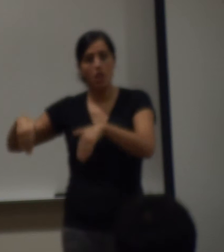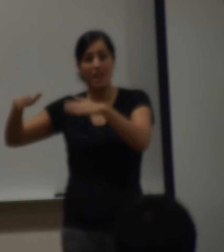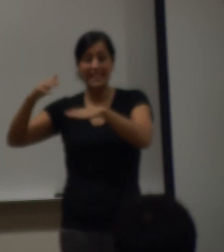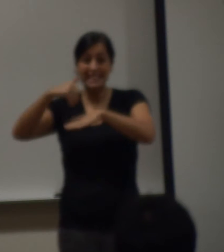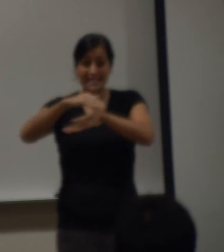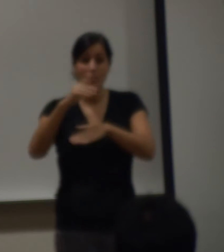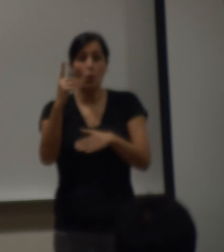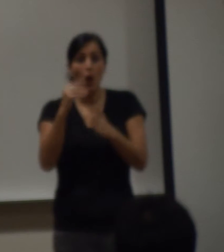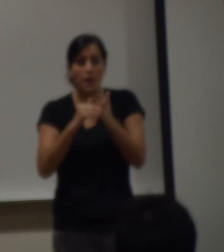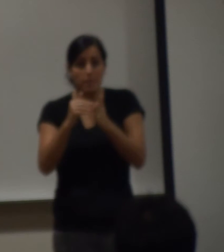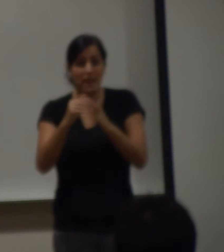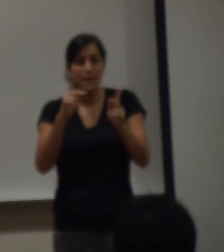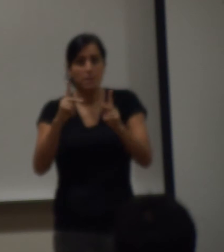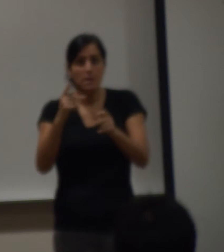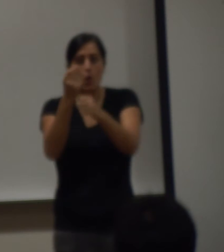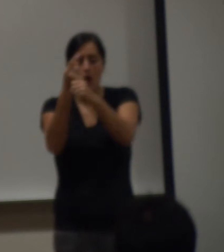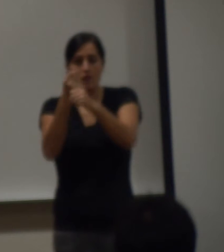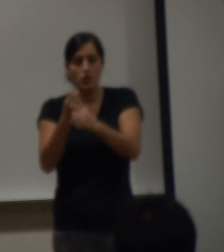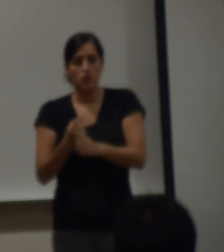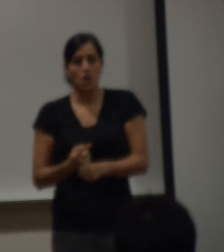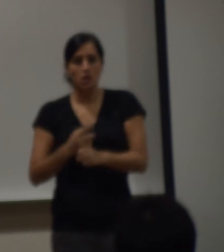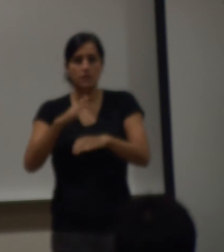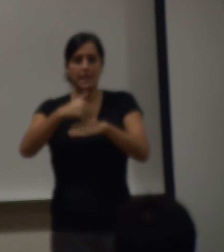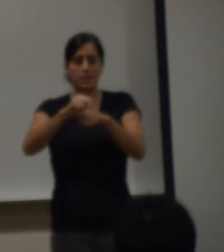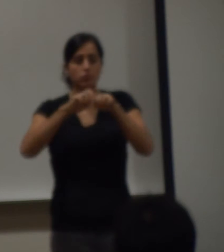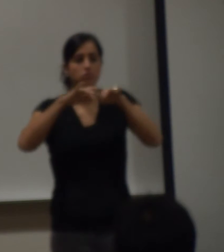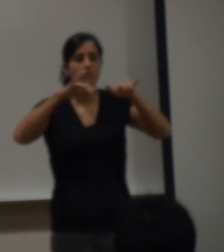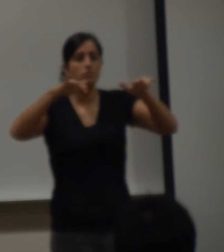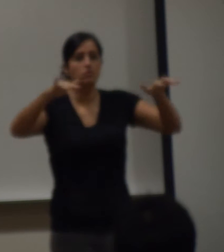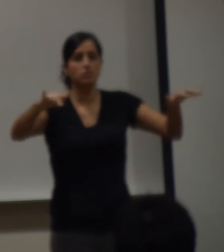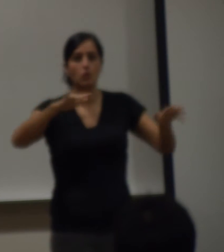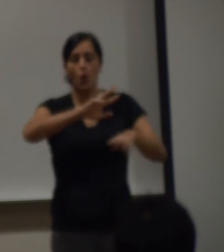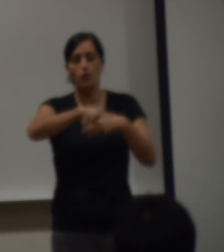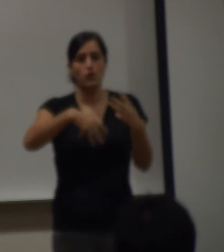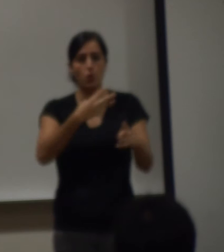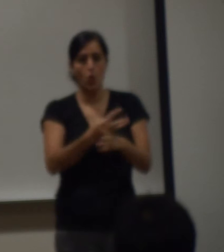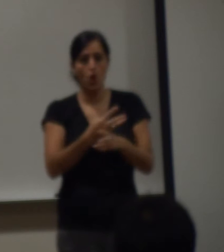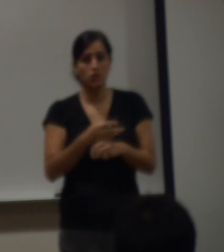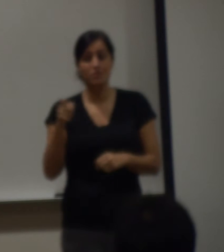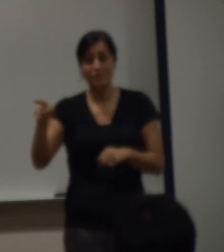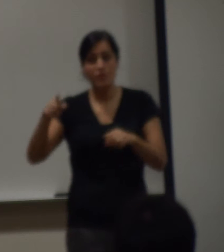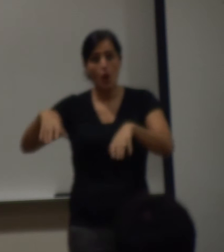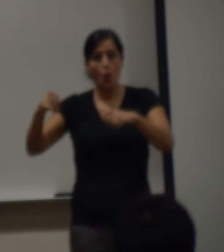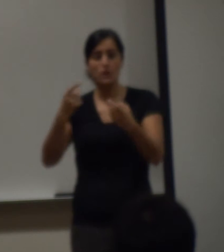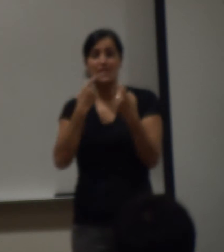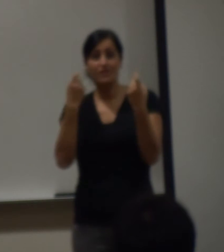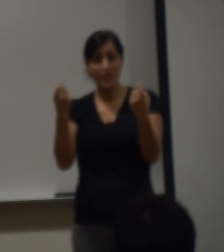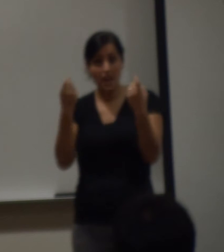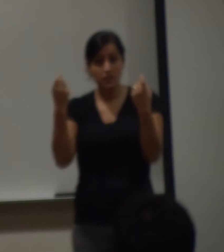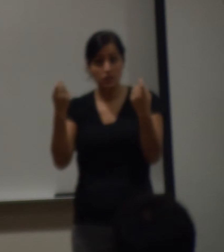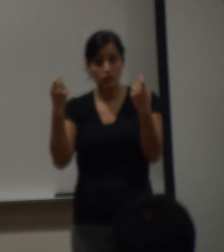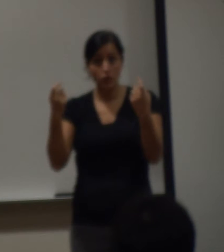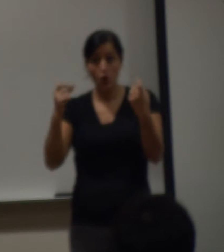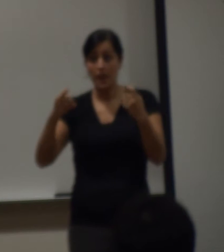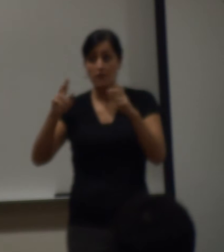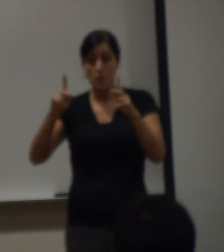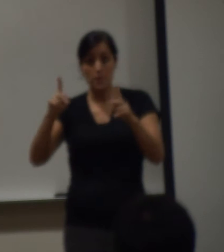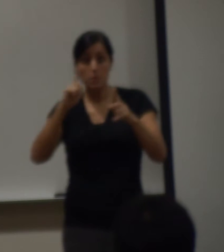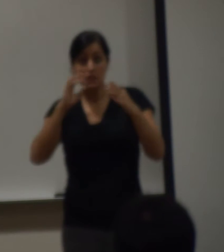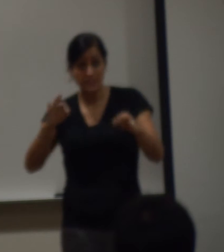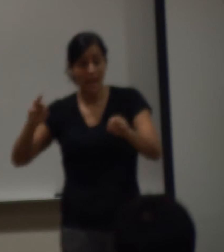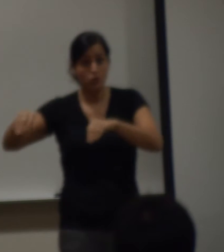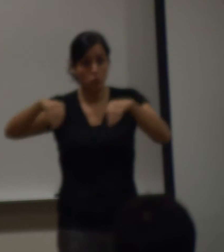people abroad every single year. They have festivals where they reward migrants.